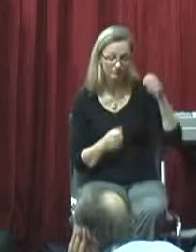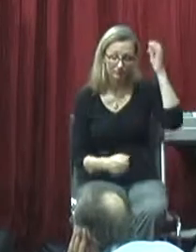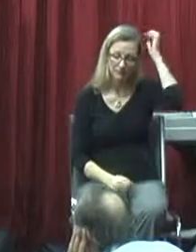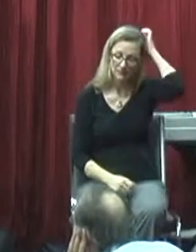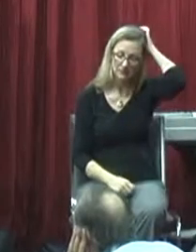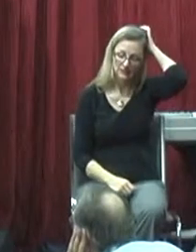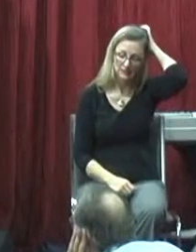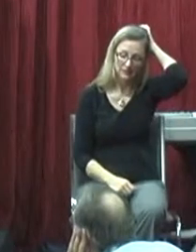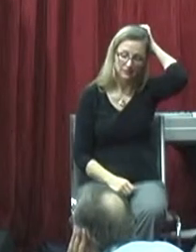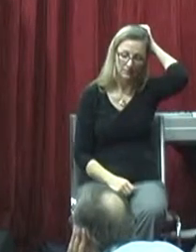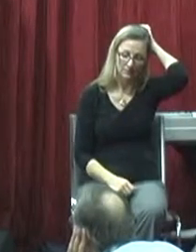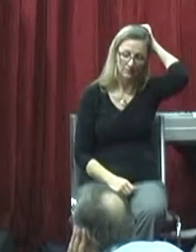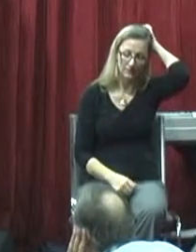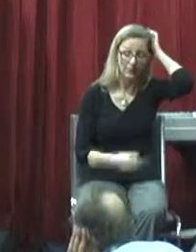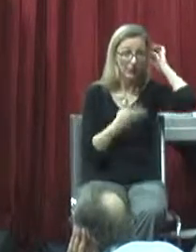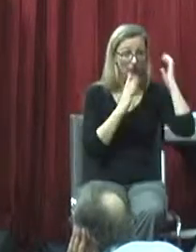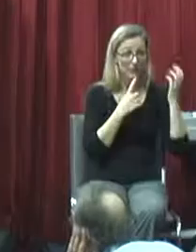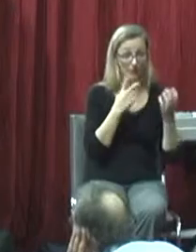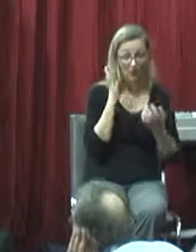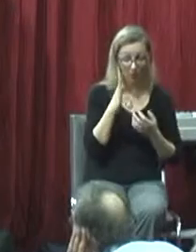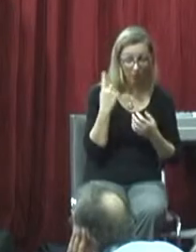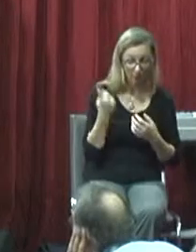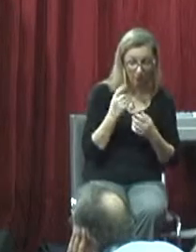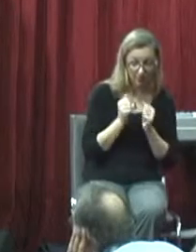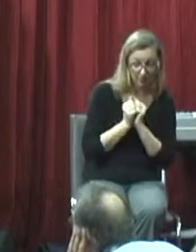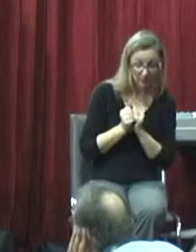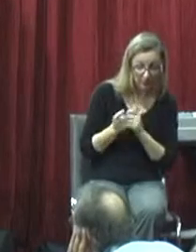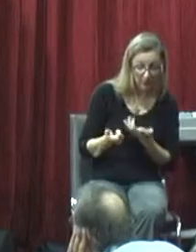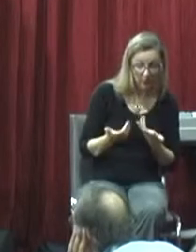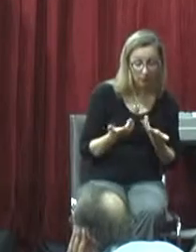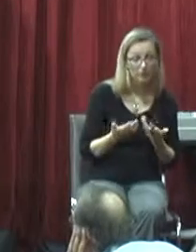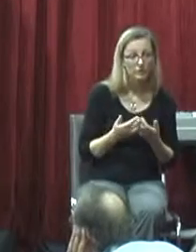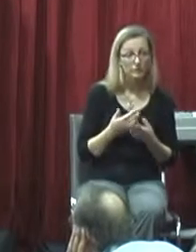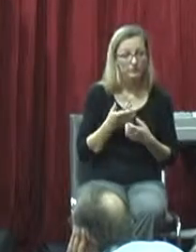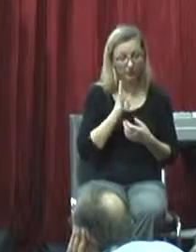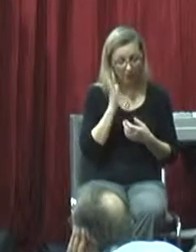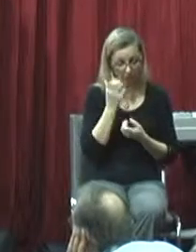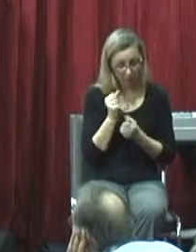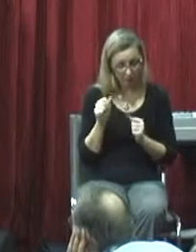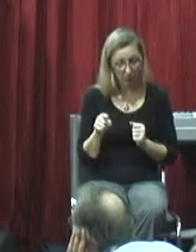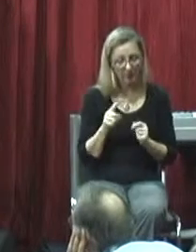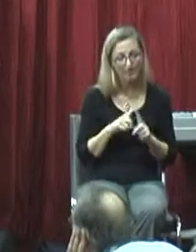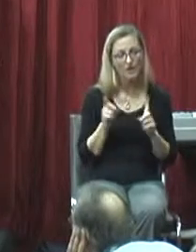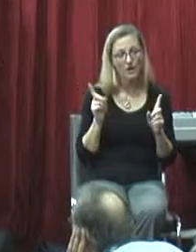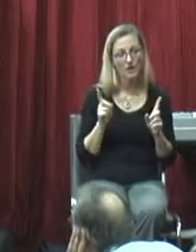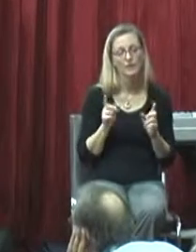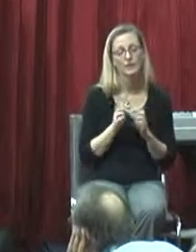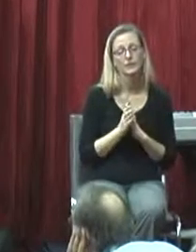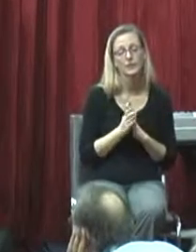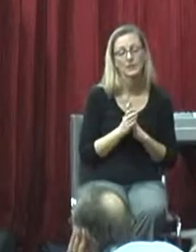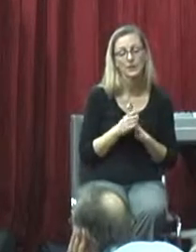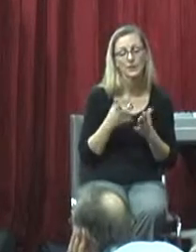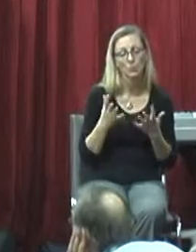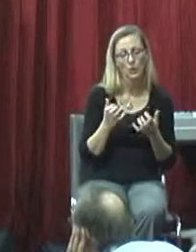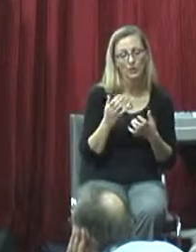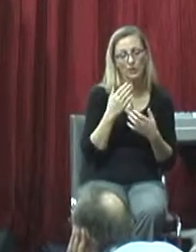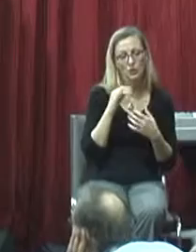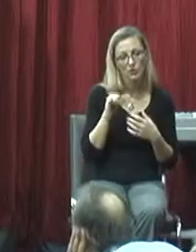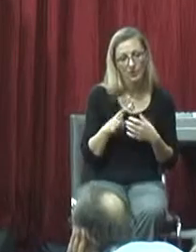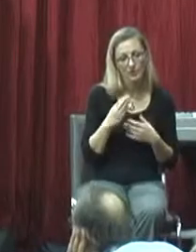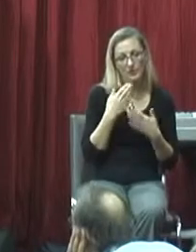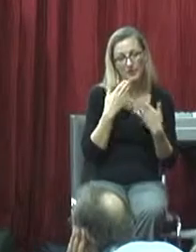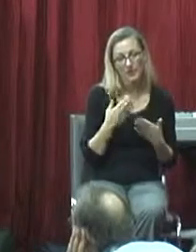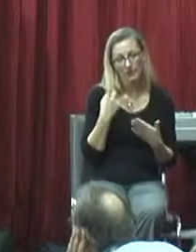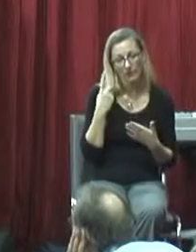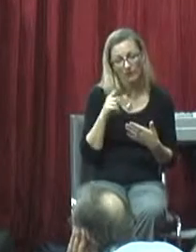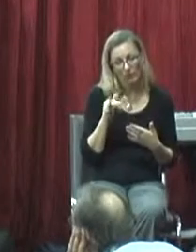said, I'll always be with you. I will always be with you. God would rescue him. But he was wanted Jacob to be thankful